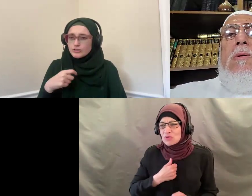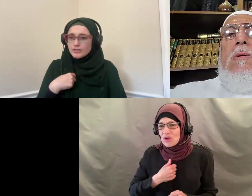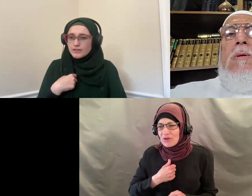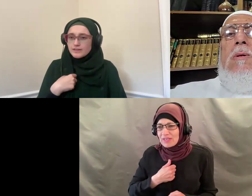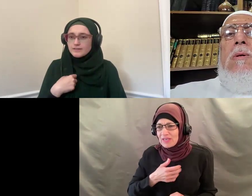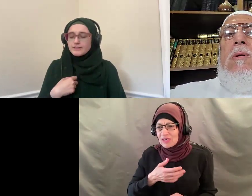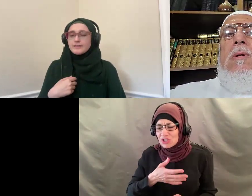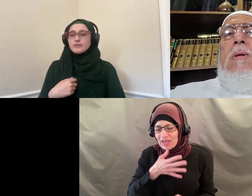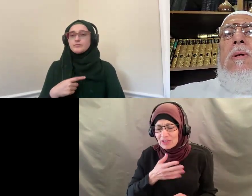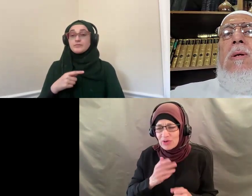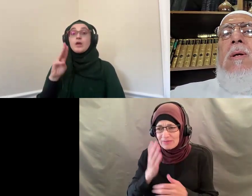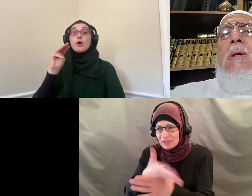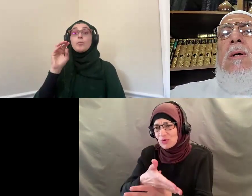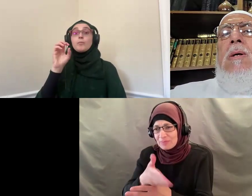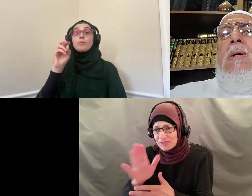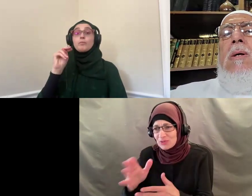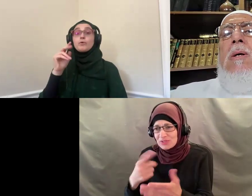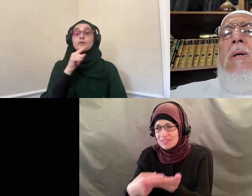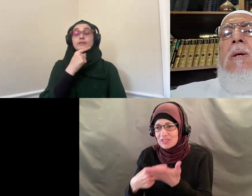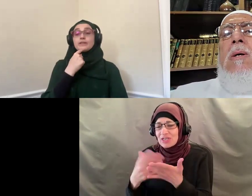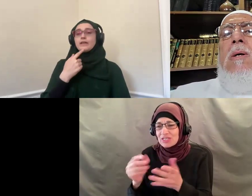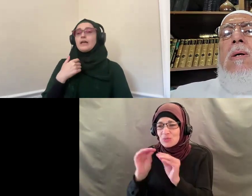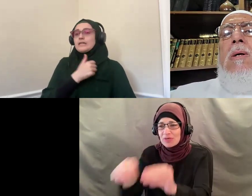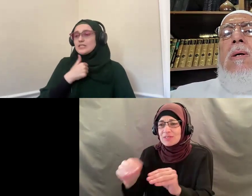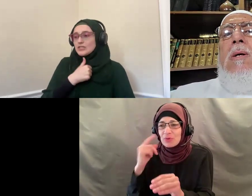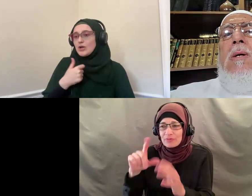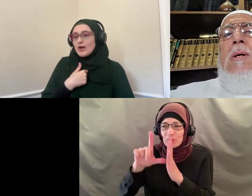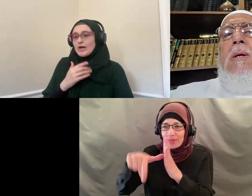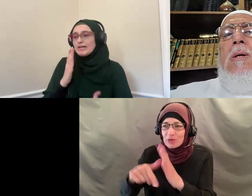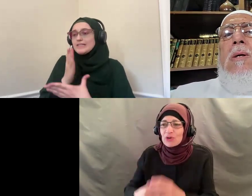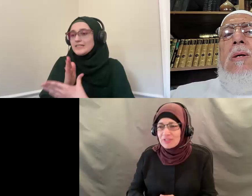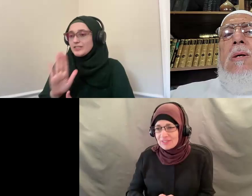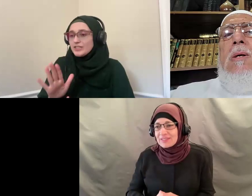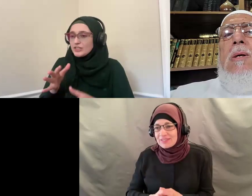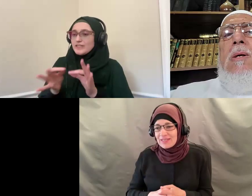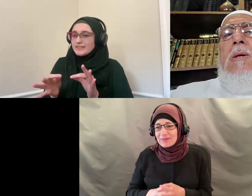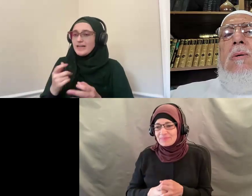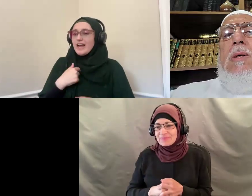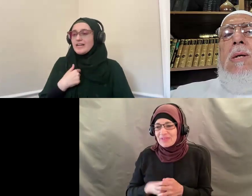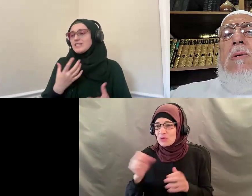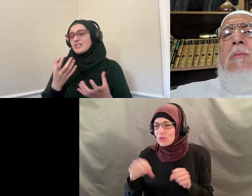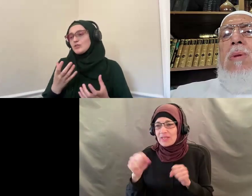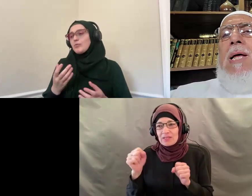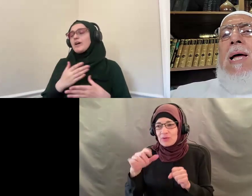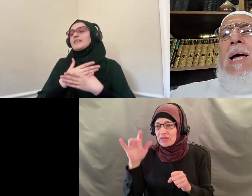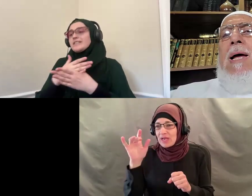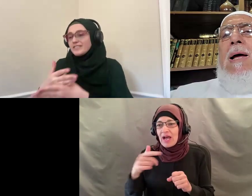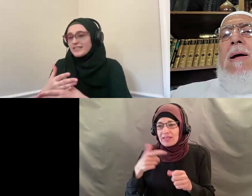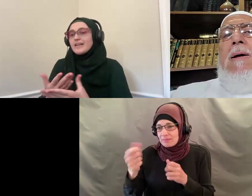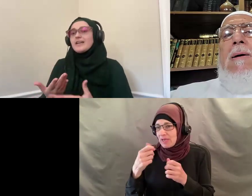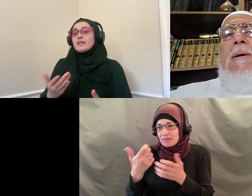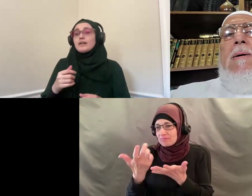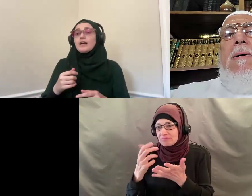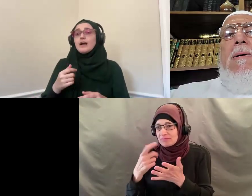I'm so sorry, Sheikh, to have interrupted your discussion. I just wanted to put it for later. Okay. You can,